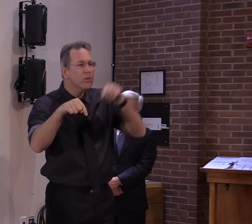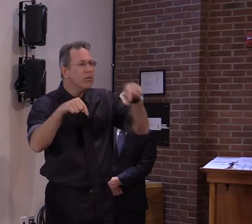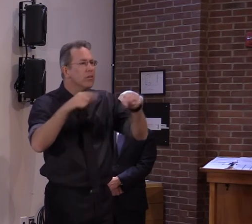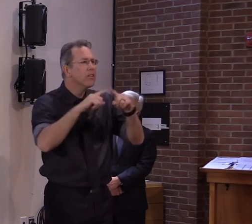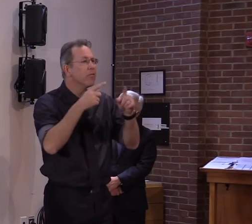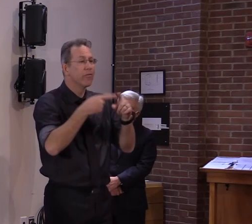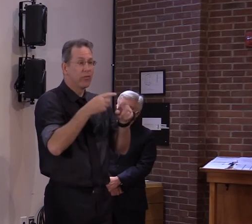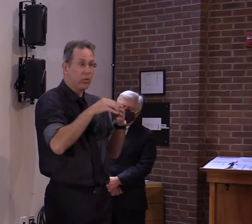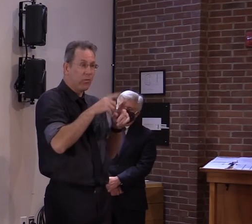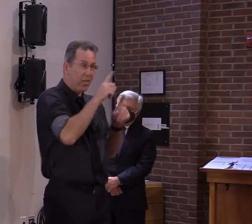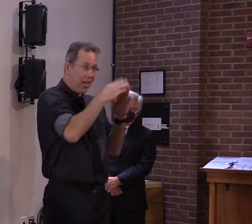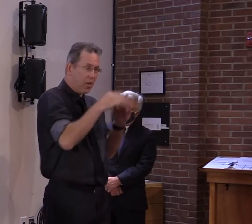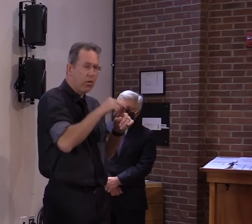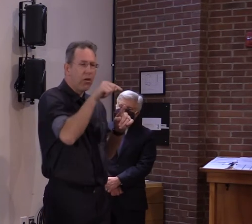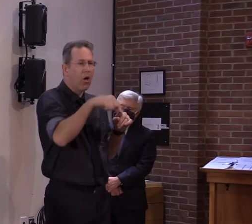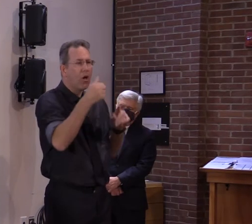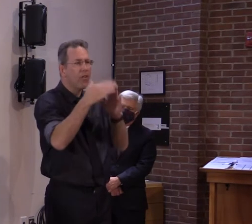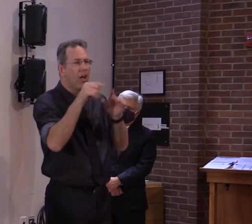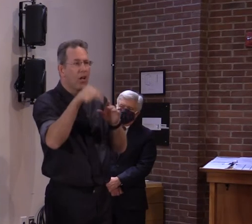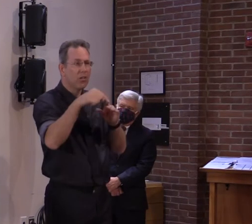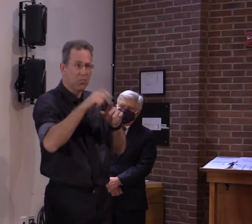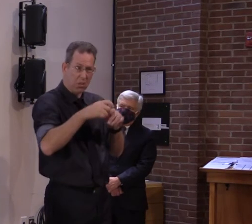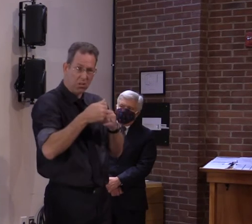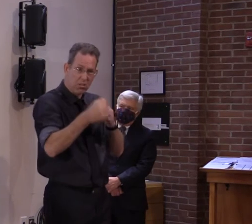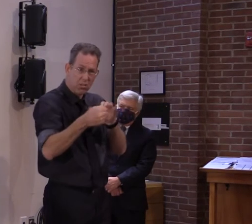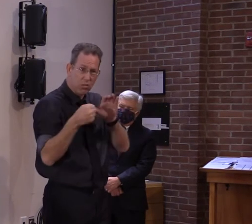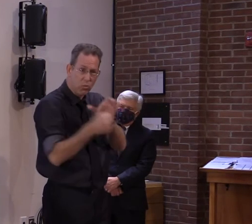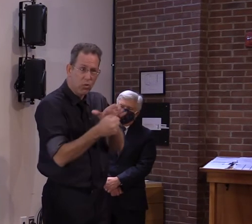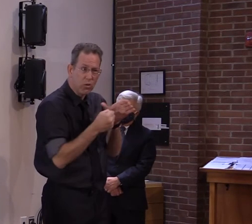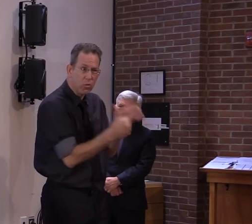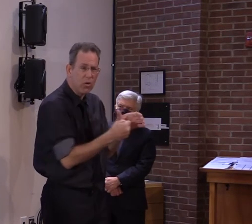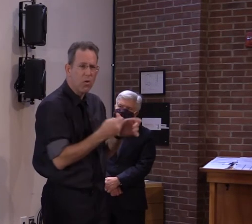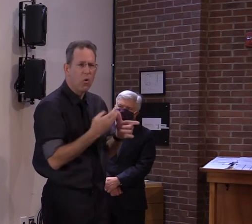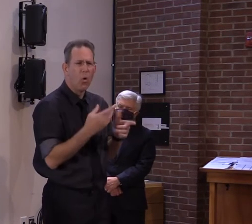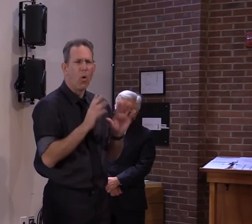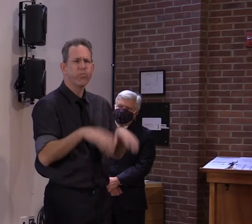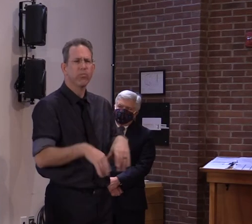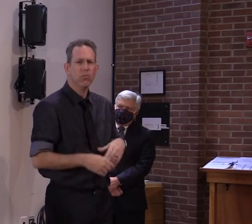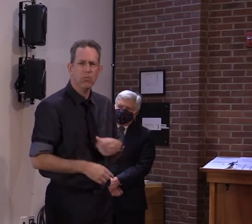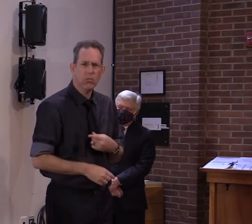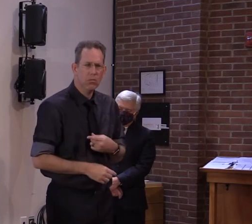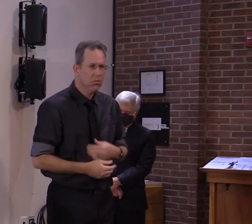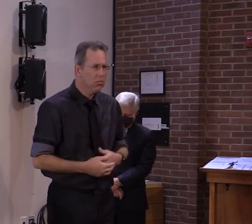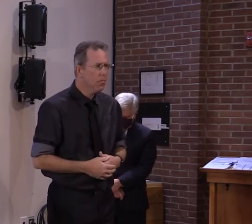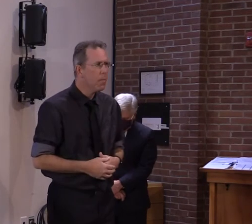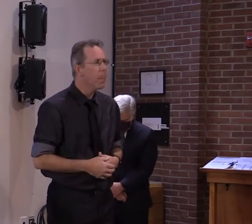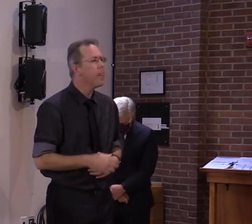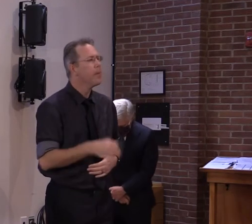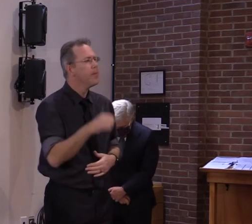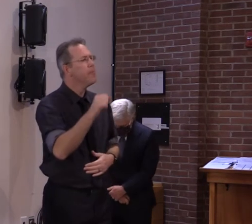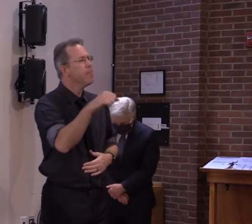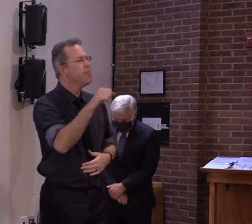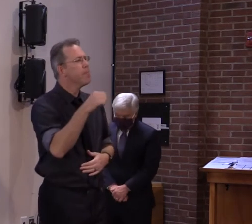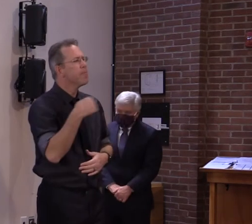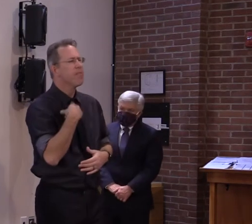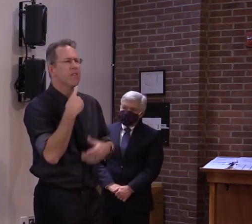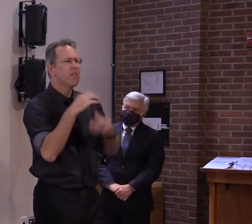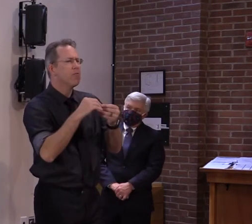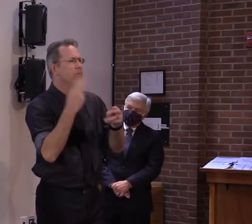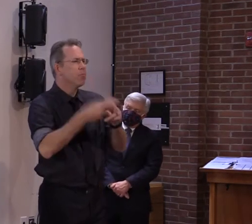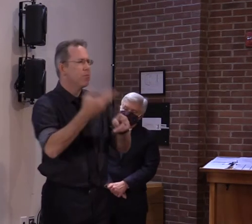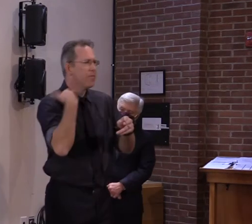guidance that we've been giving for a week or two now. And we've been trying to telegraph that far and